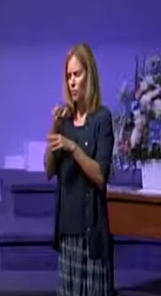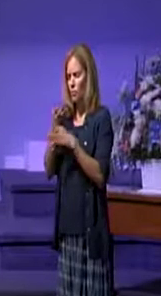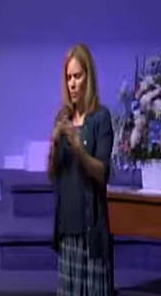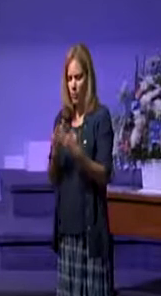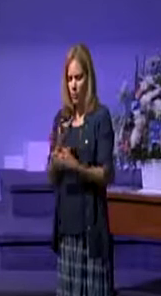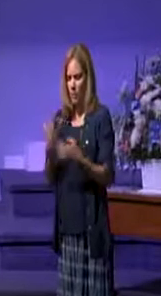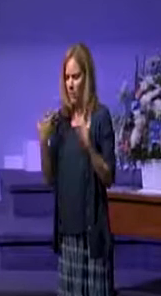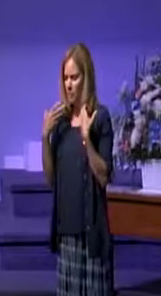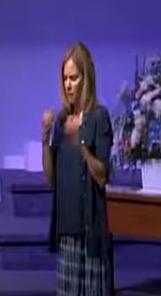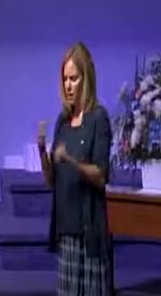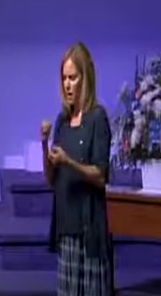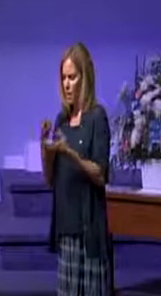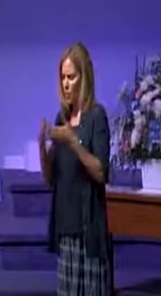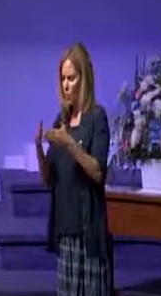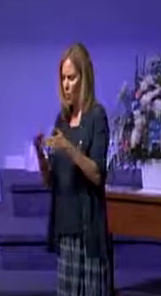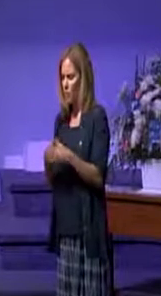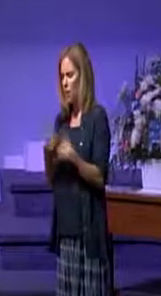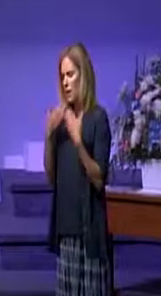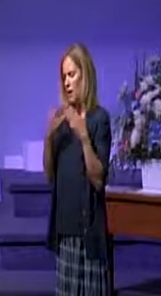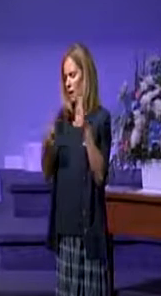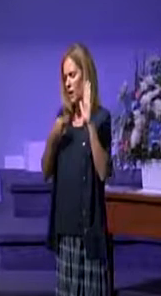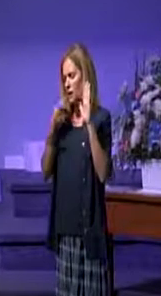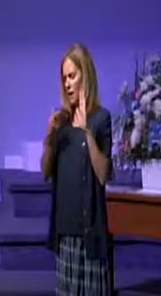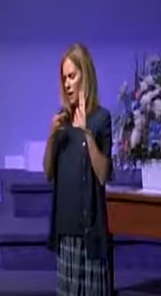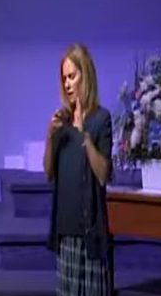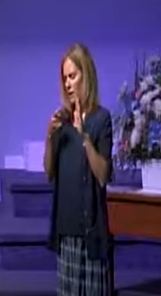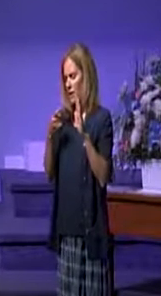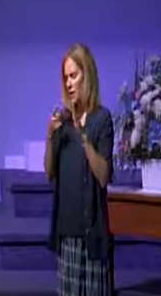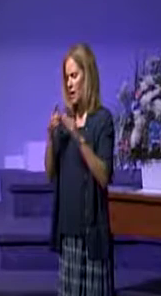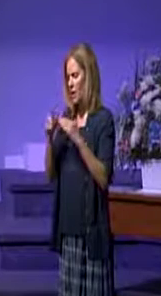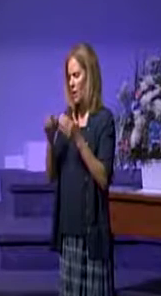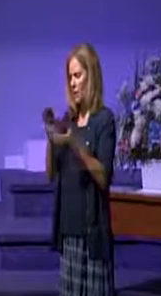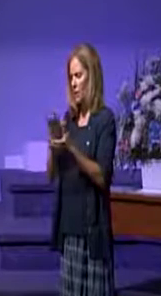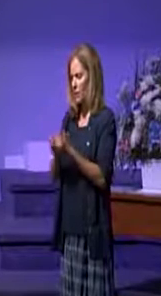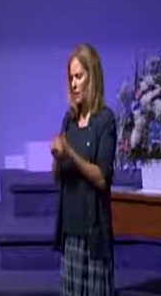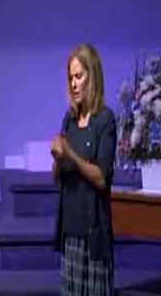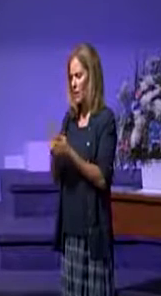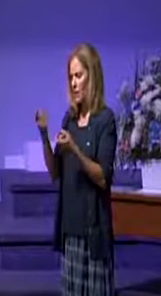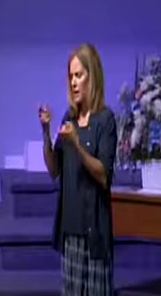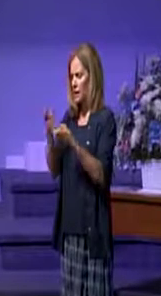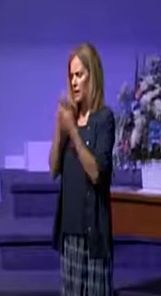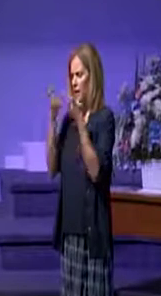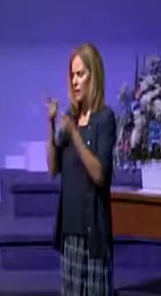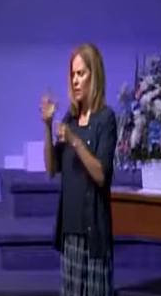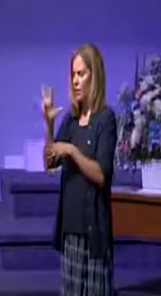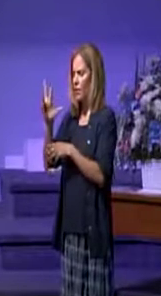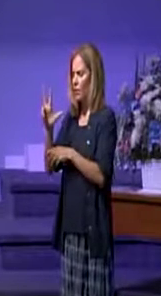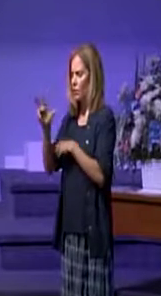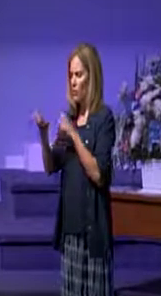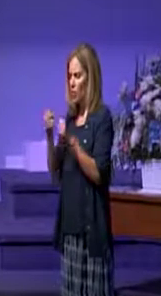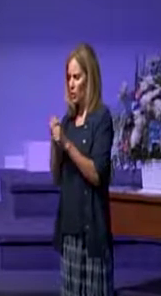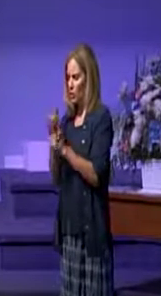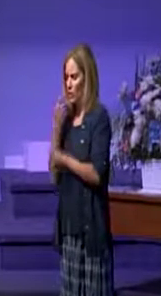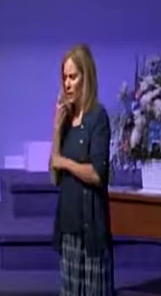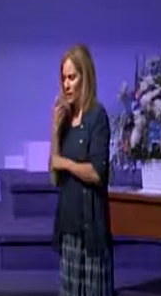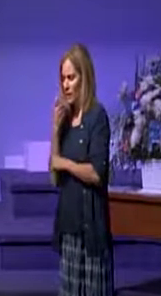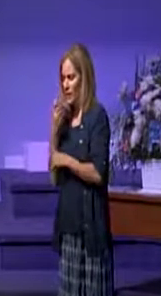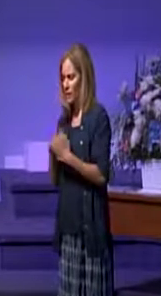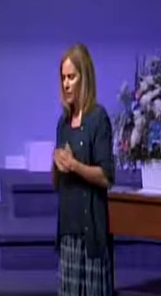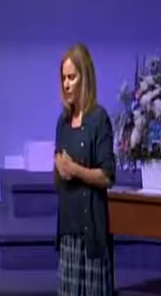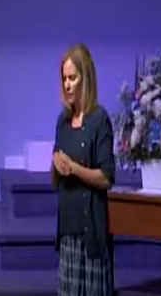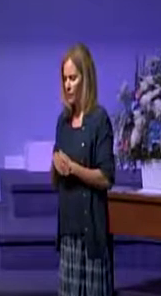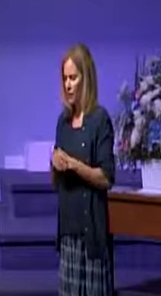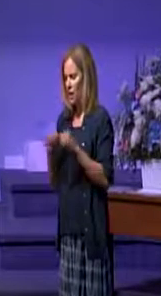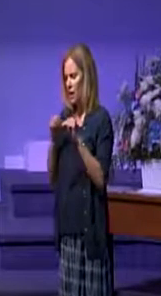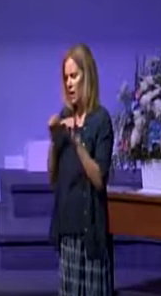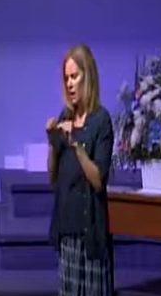ways. Lord, we thank you for their testimony when it comes to their marriage as they celebrated 53 years of marriage just recently, Lord.